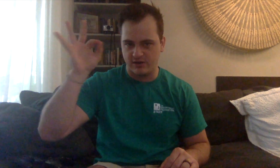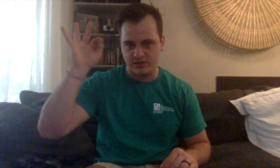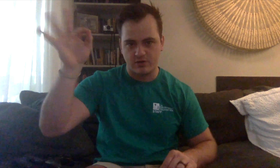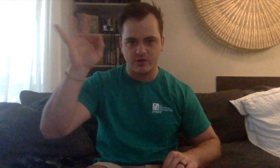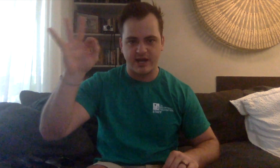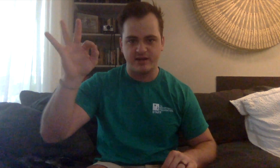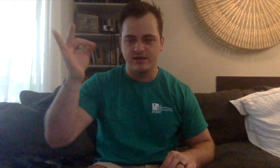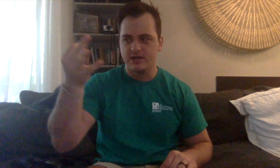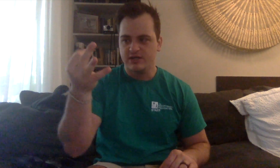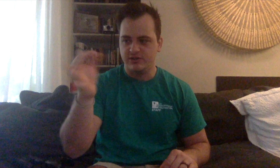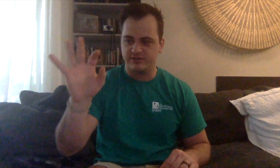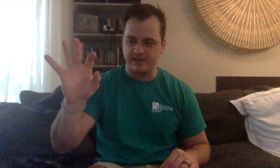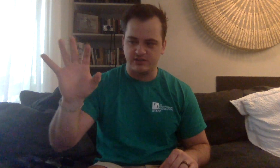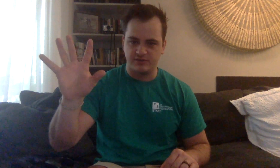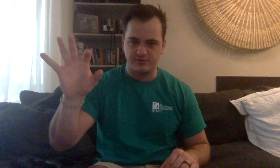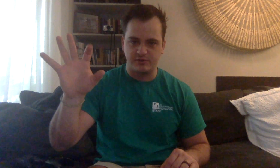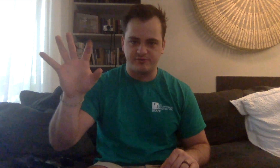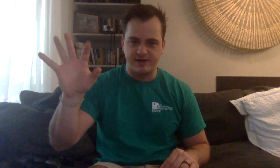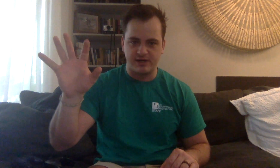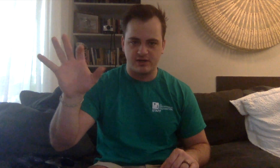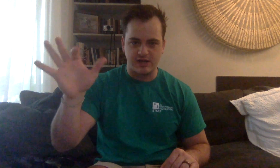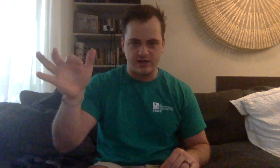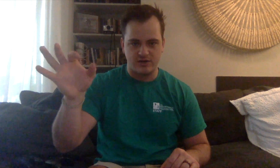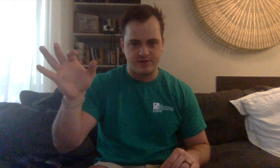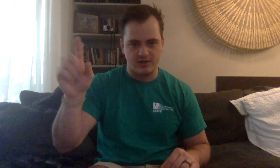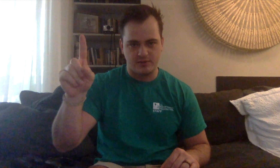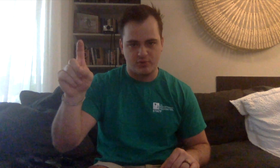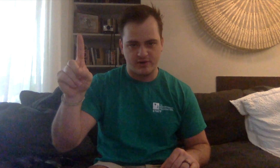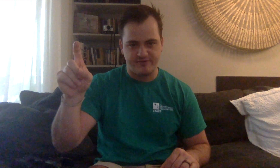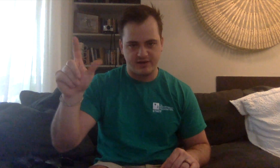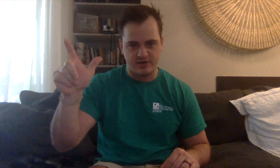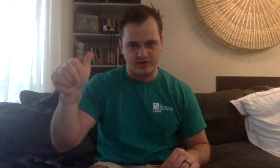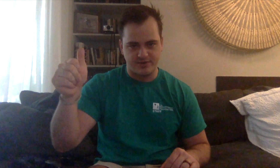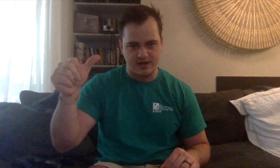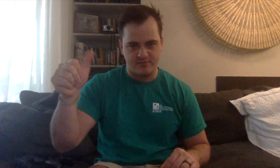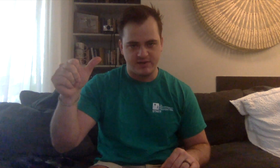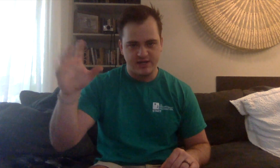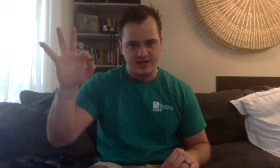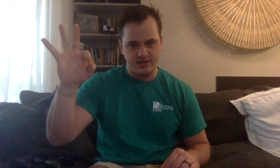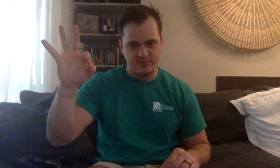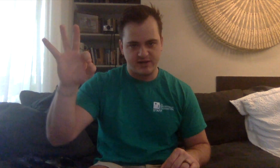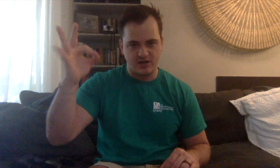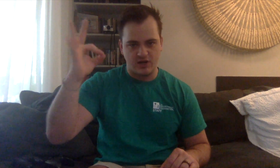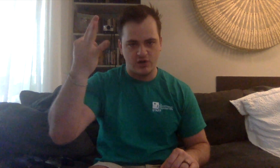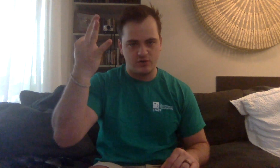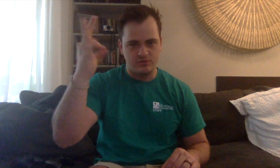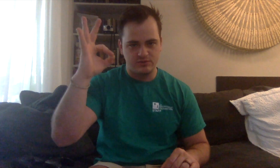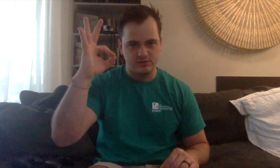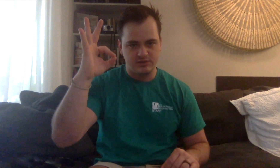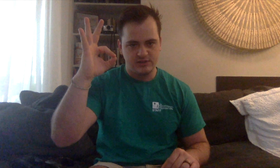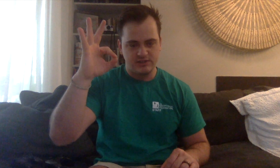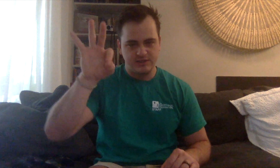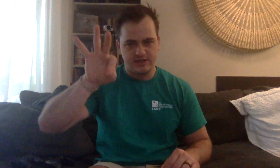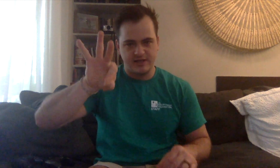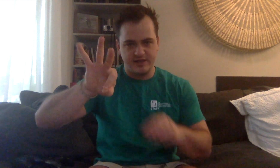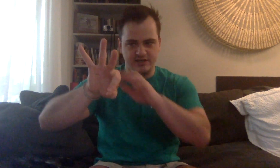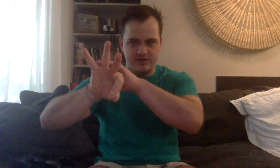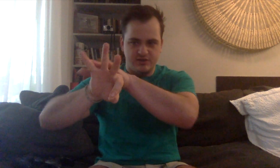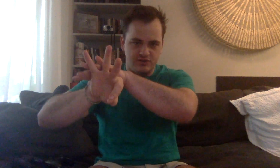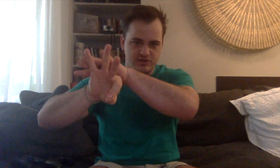you're okay, you just get your finger and your thumb, your pointer finger and your thumb, and you make a O, and then these